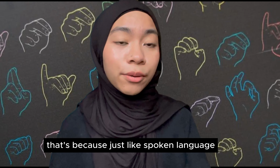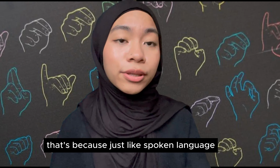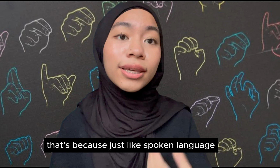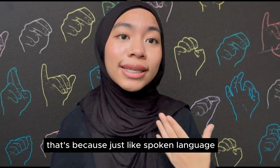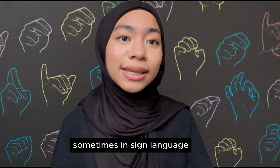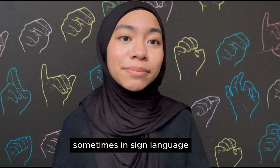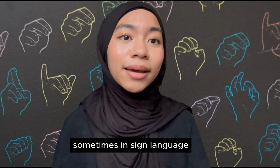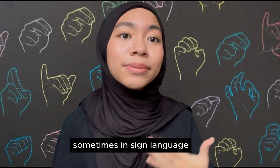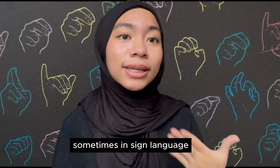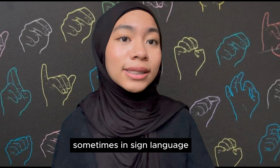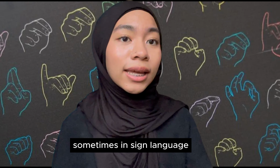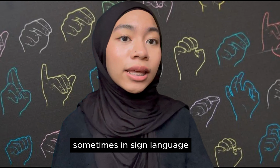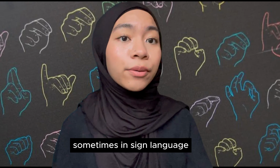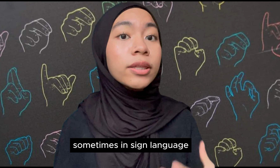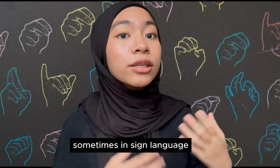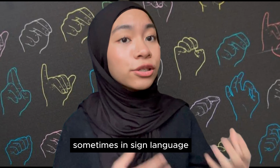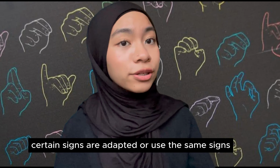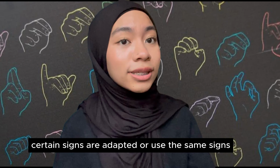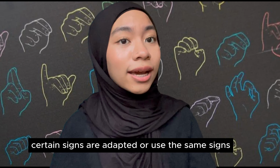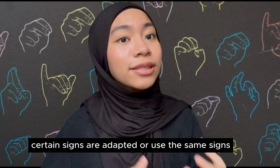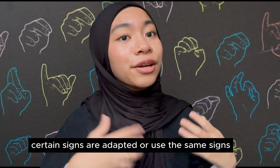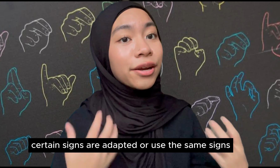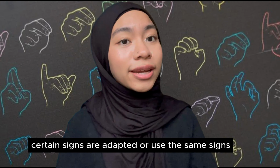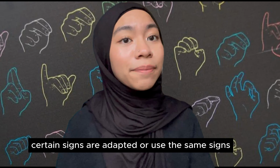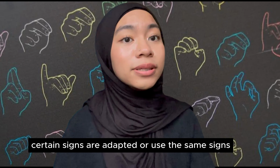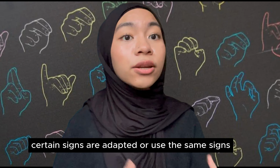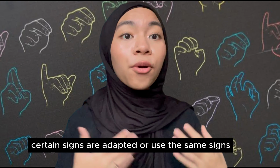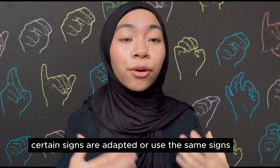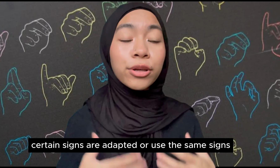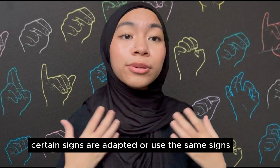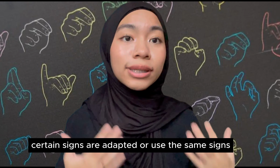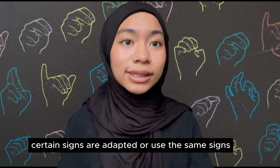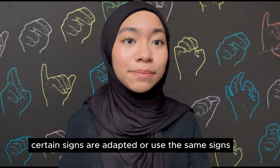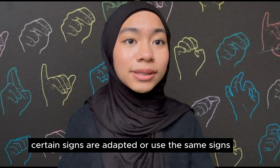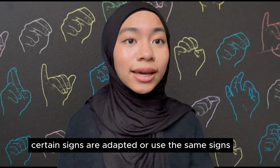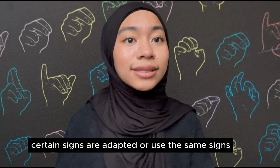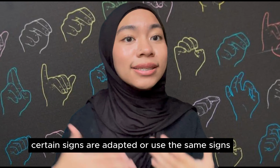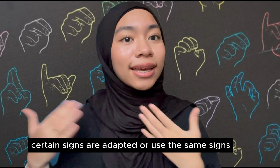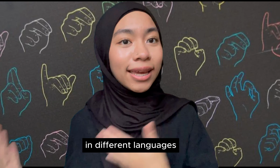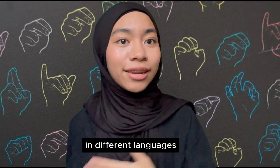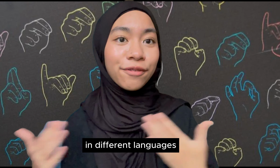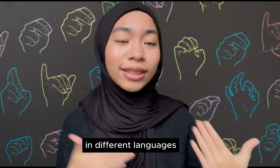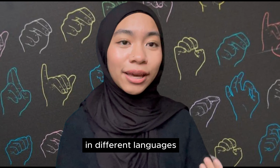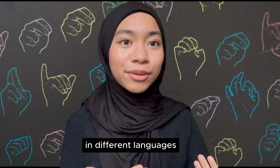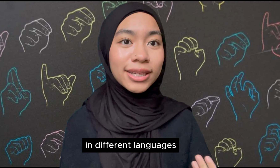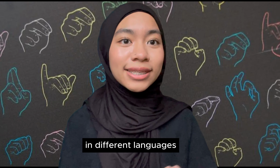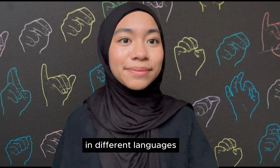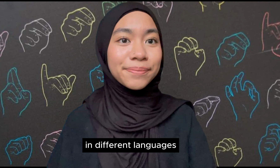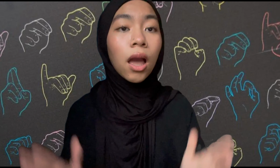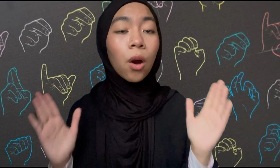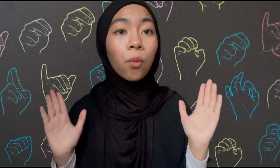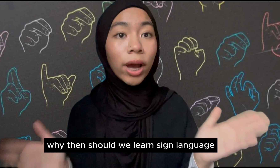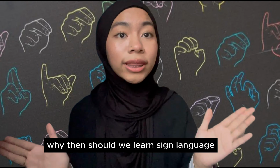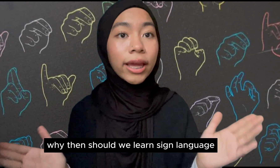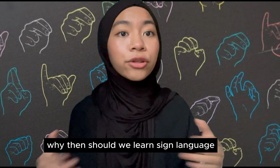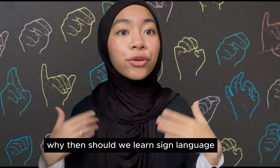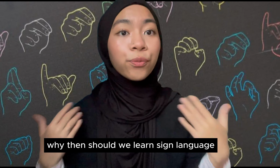language, sometimes in sign language, certain signs are adapted or use the same signs in different languages. Why then should we